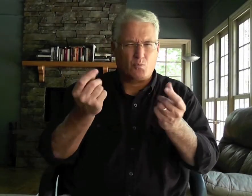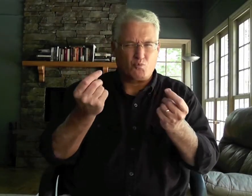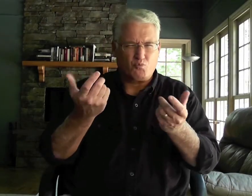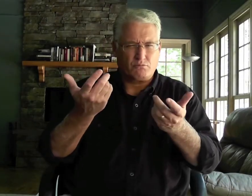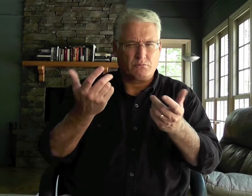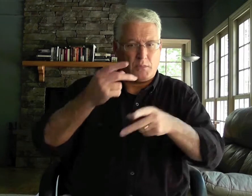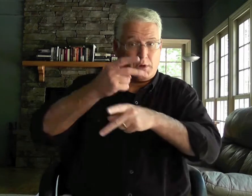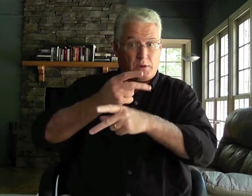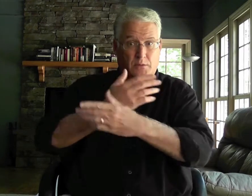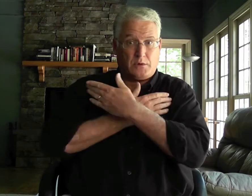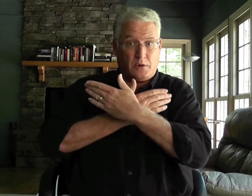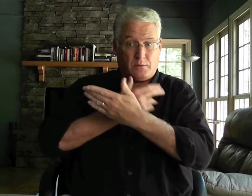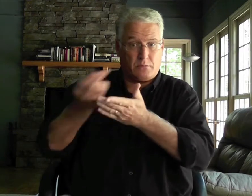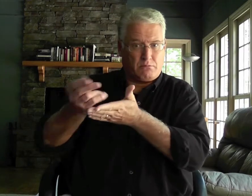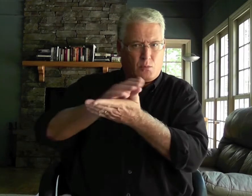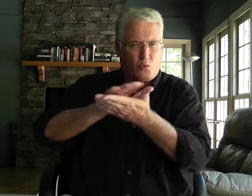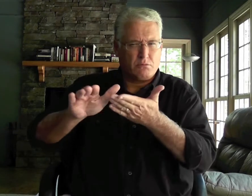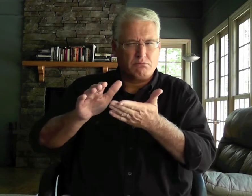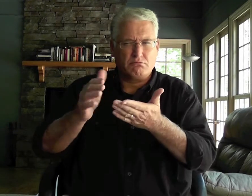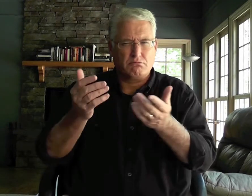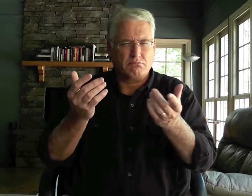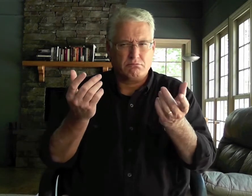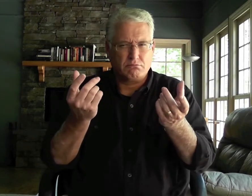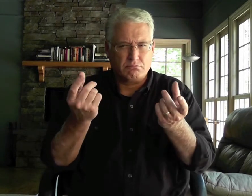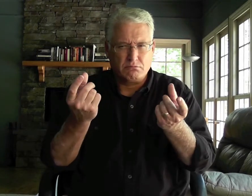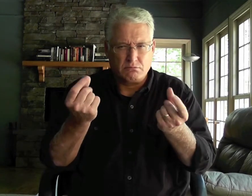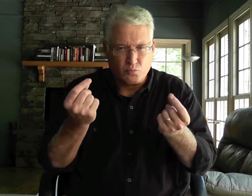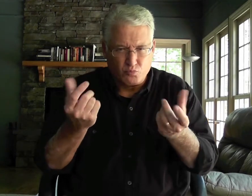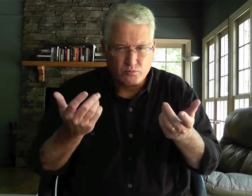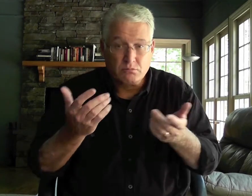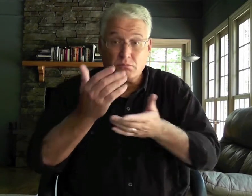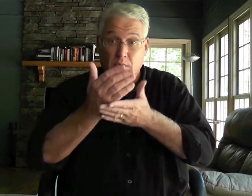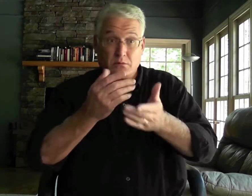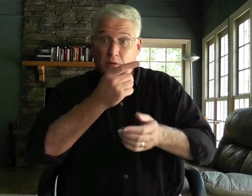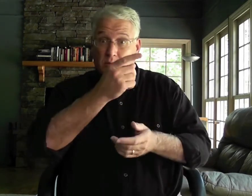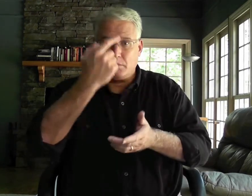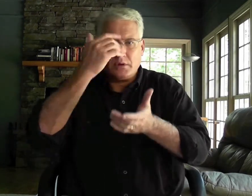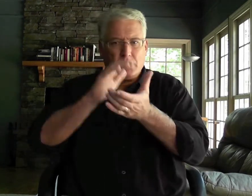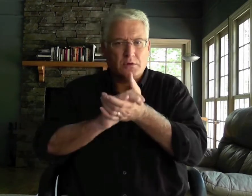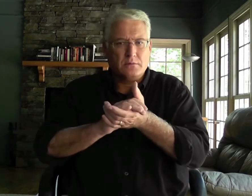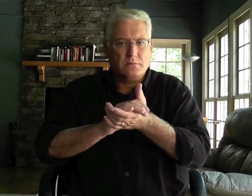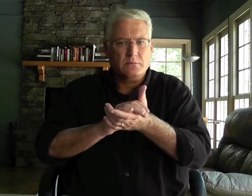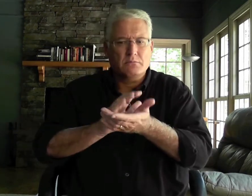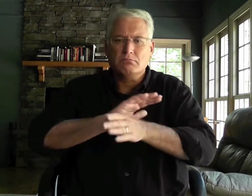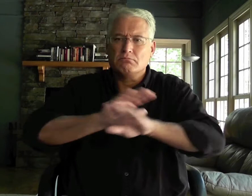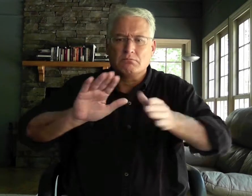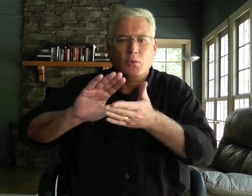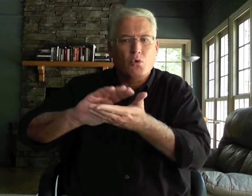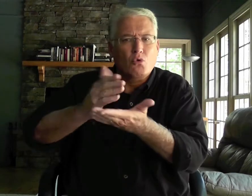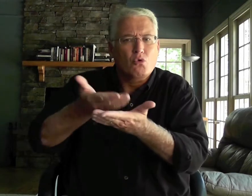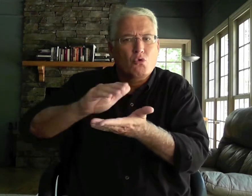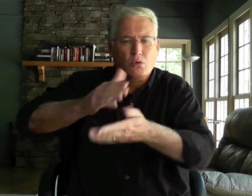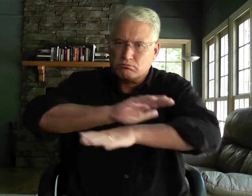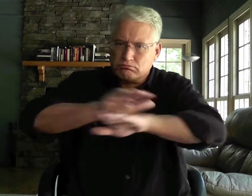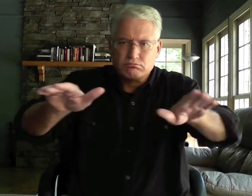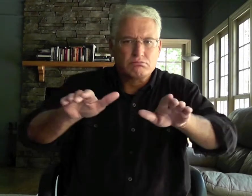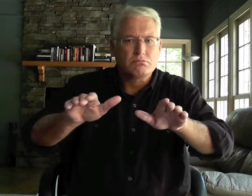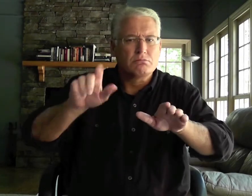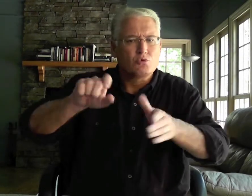to ask you, what do you do to keep the Sabbath holy? What do you do? Well, some people believe that you